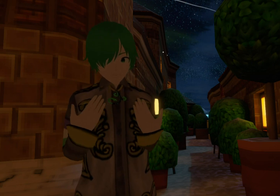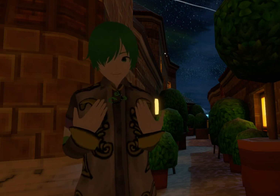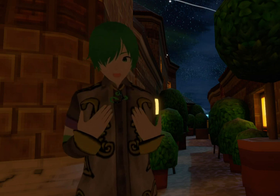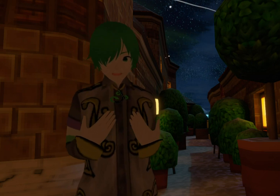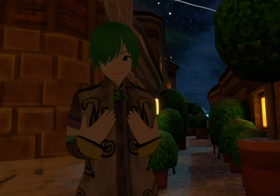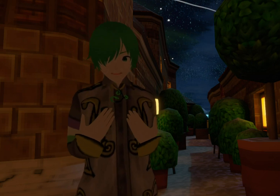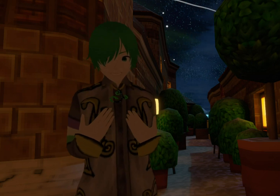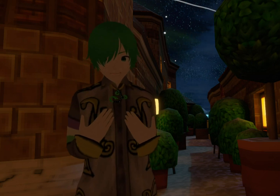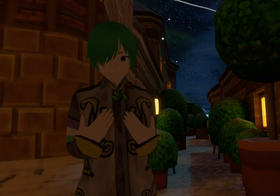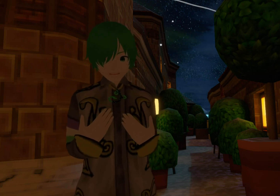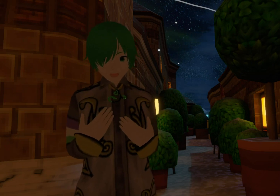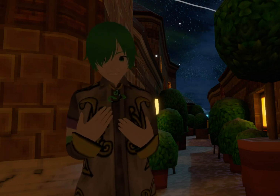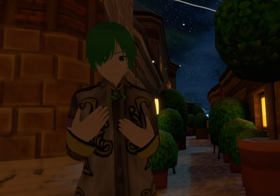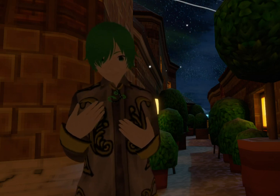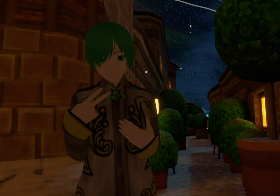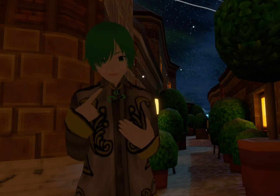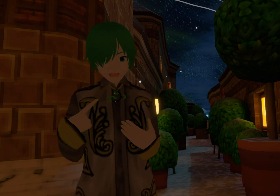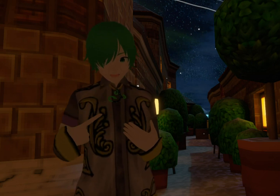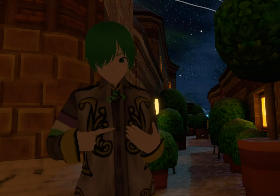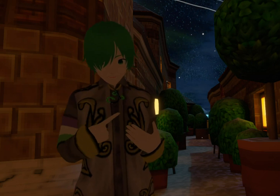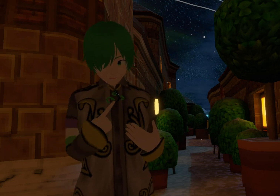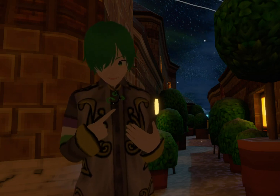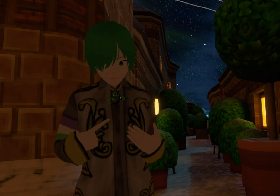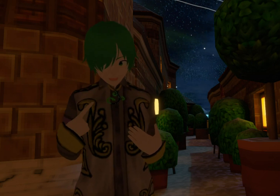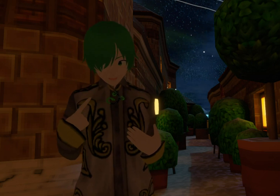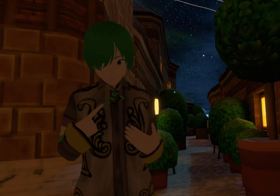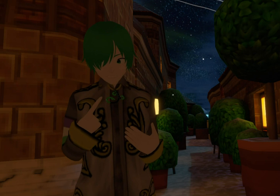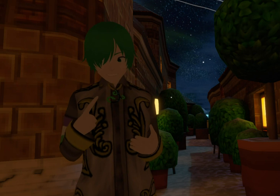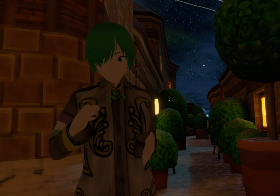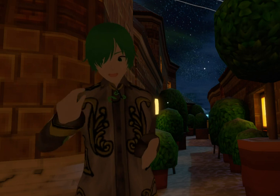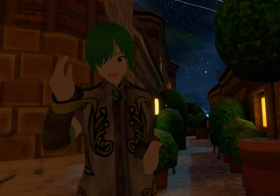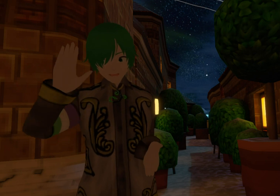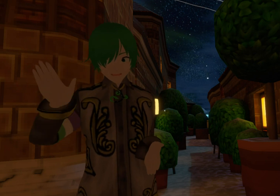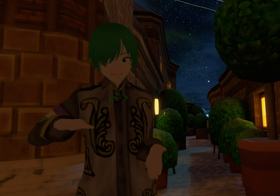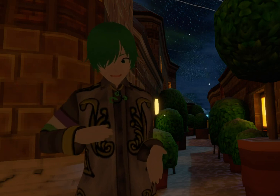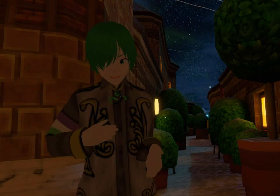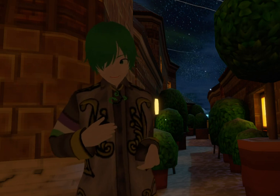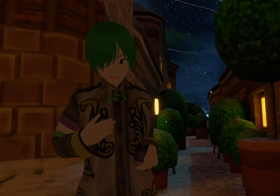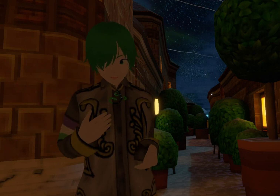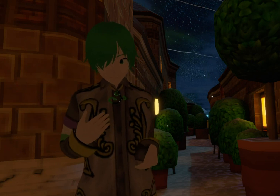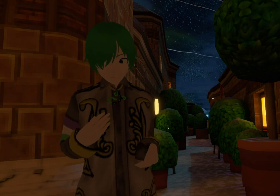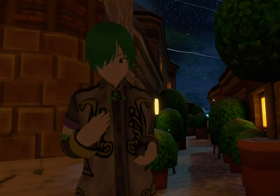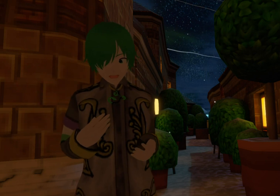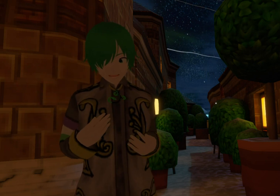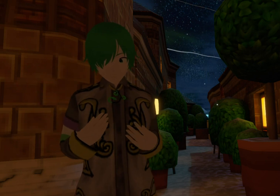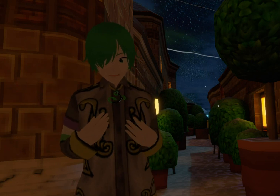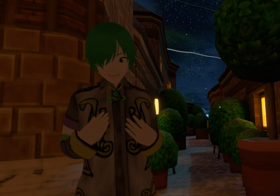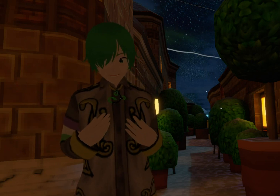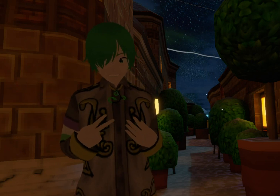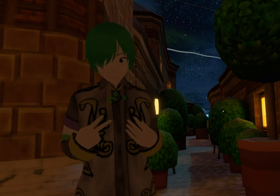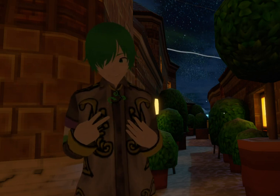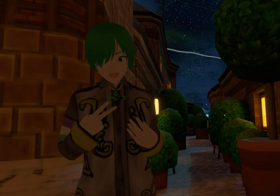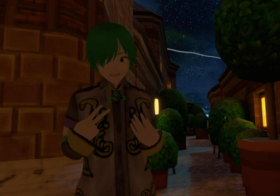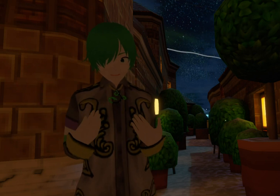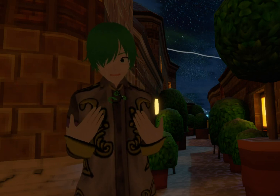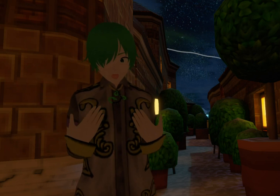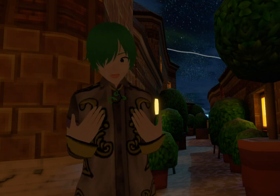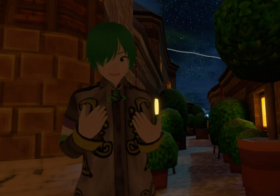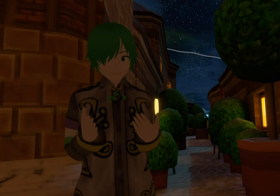really simple to just use like curves in Blender. And I'm like, okay, well, I want to